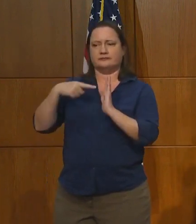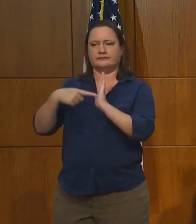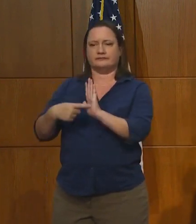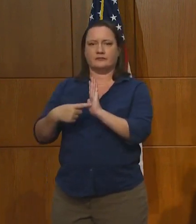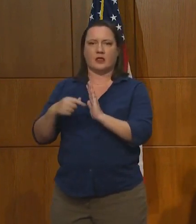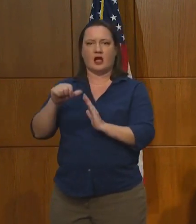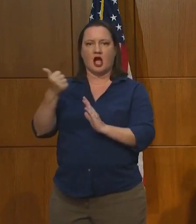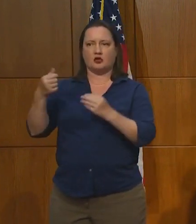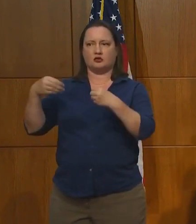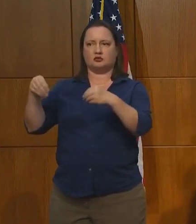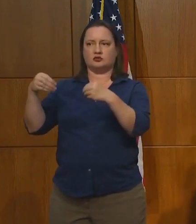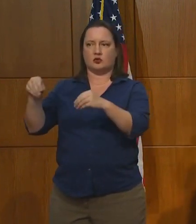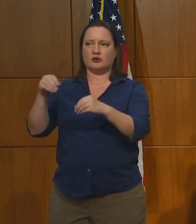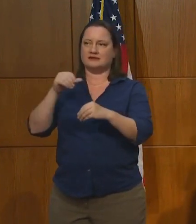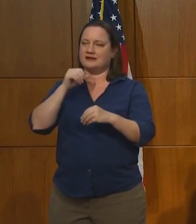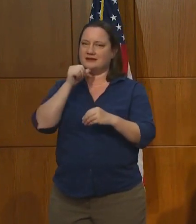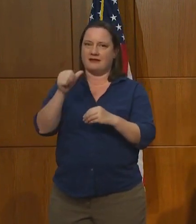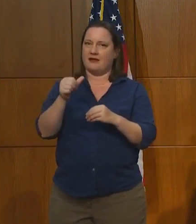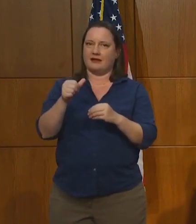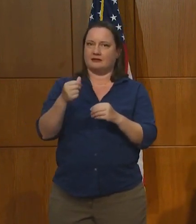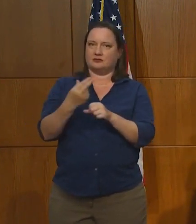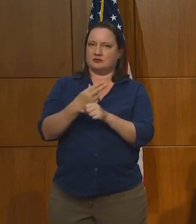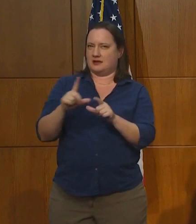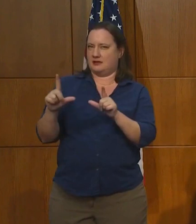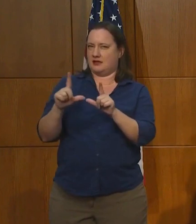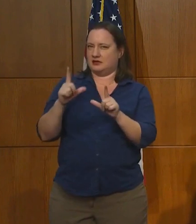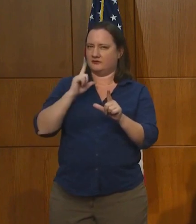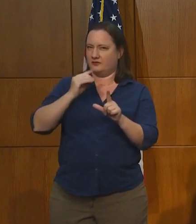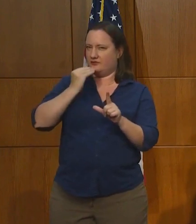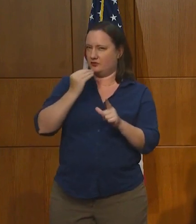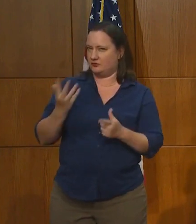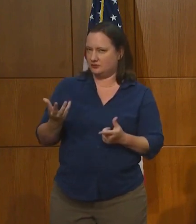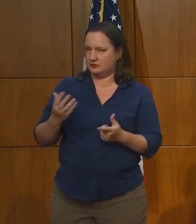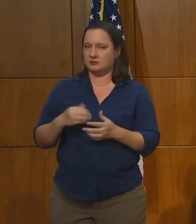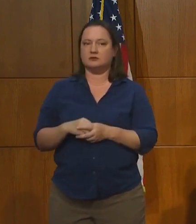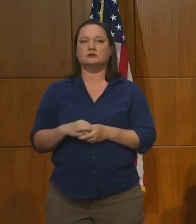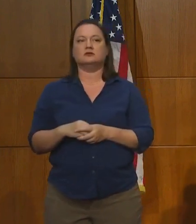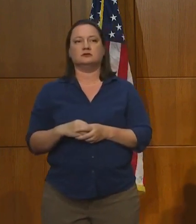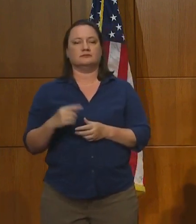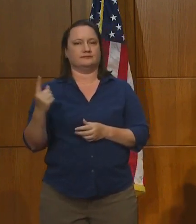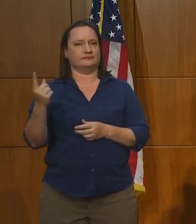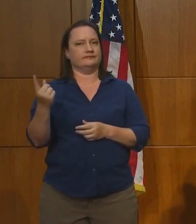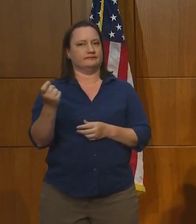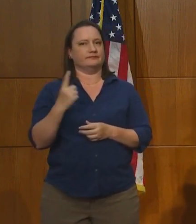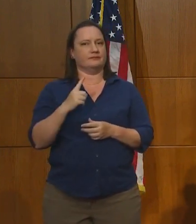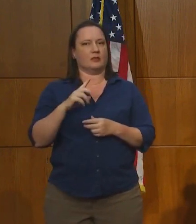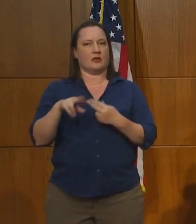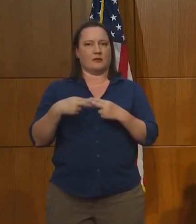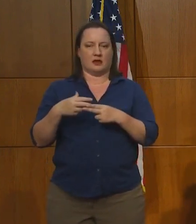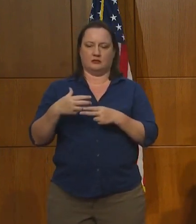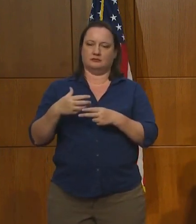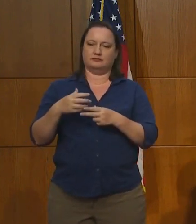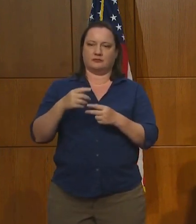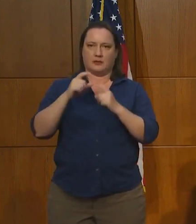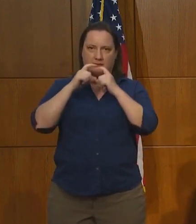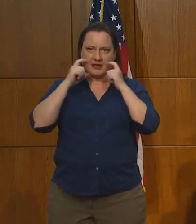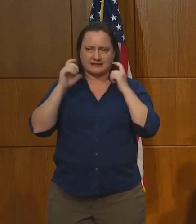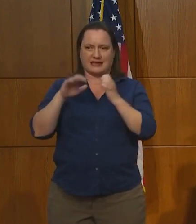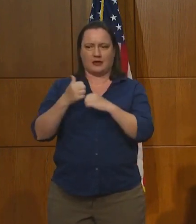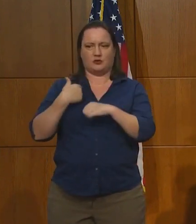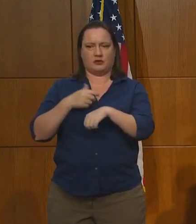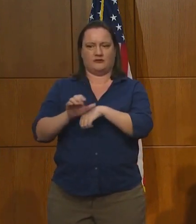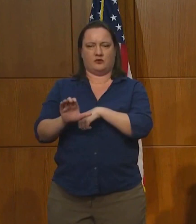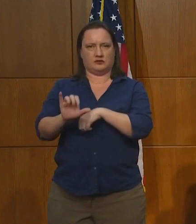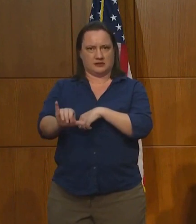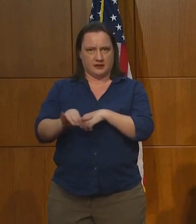We've discussed all this. The question about how we enforce the masking, and certainly there's several avenues. It's